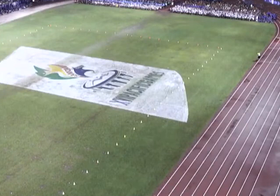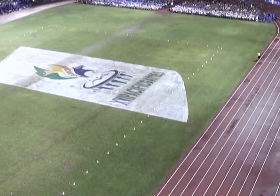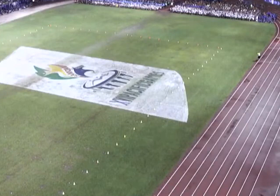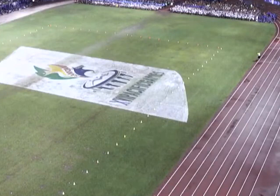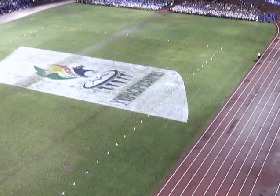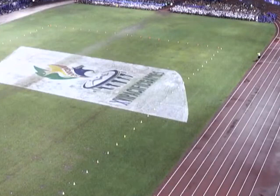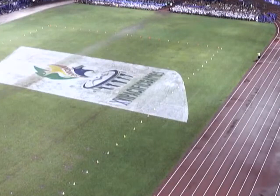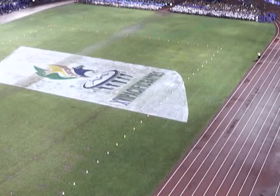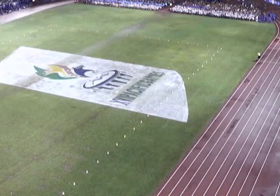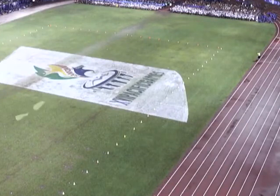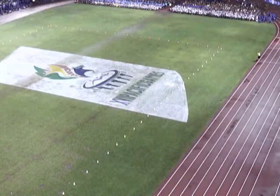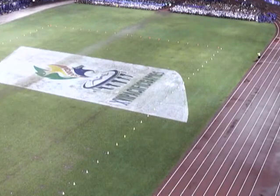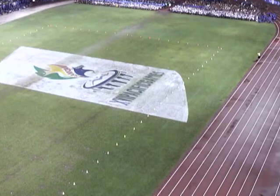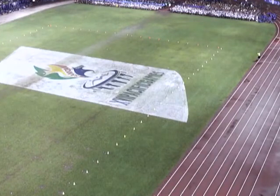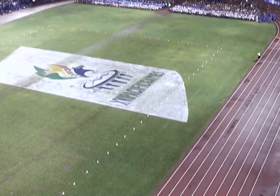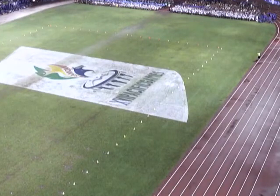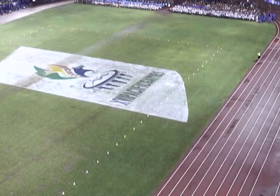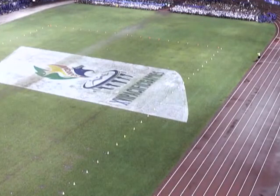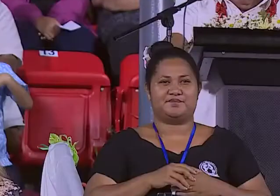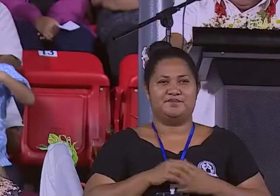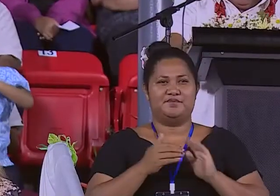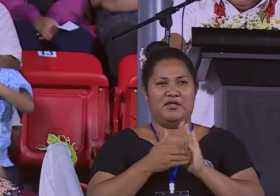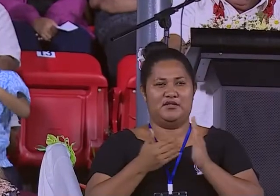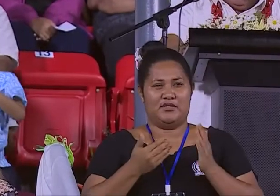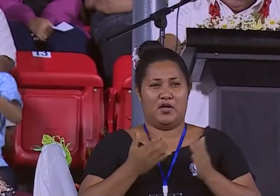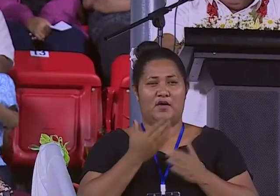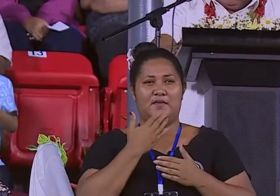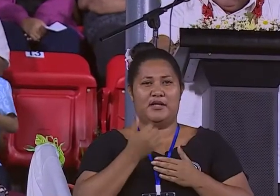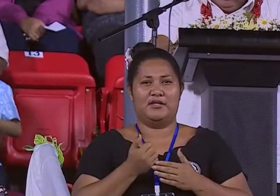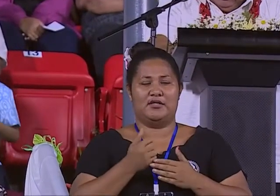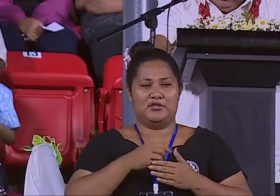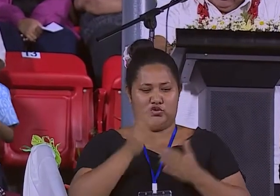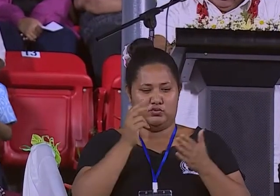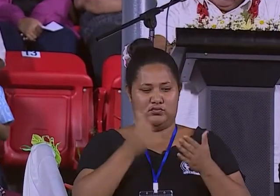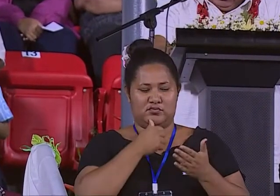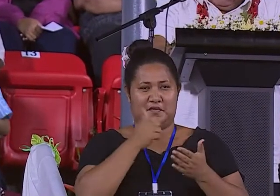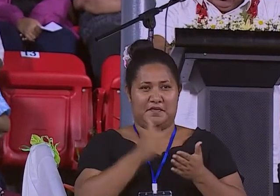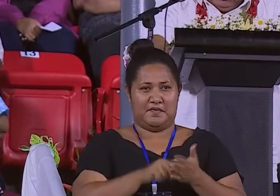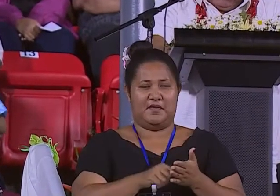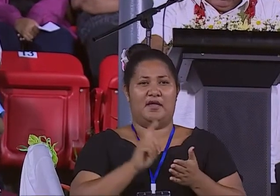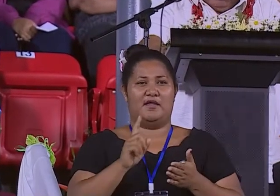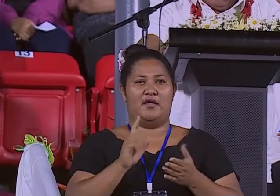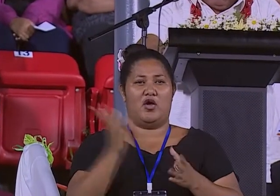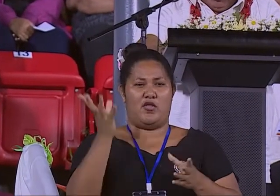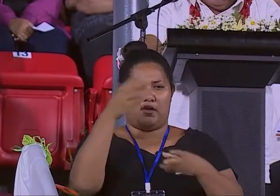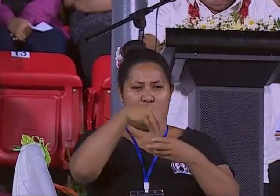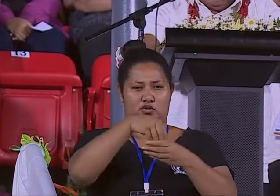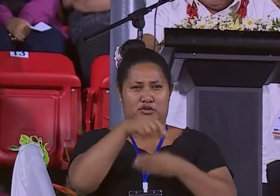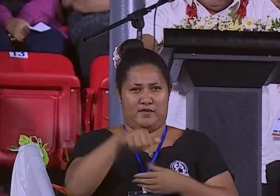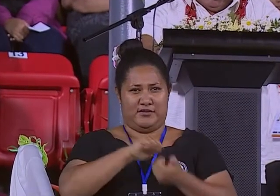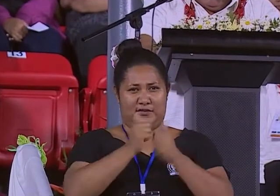our society. It is therefore pleasing to note that at the conclusion of the